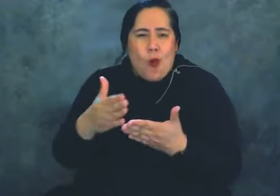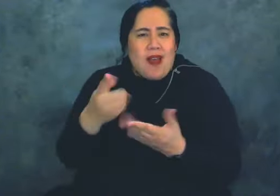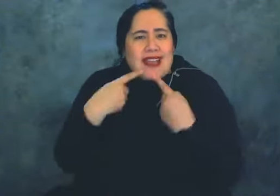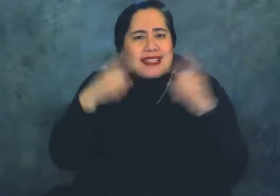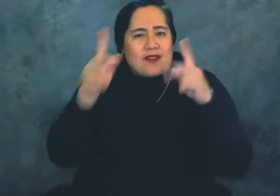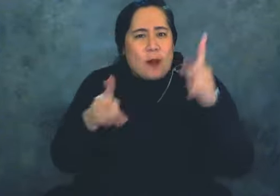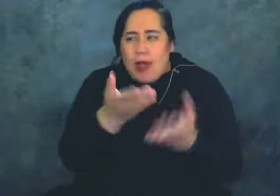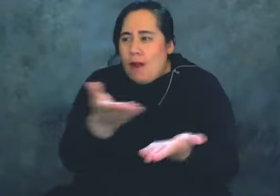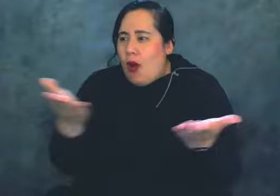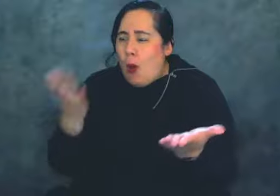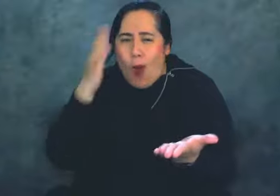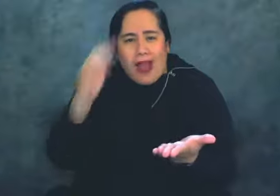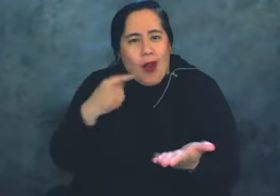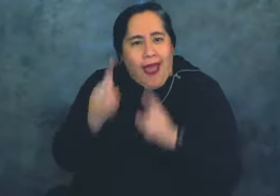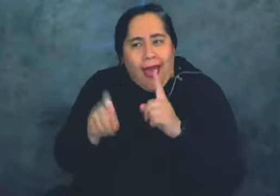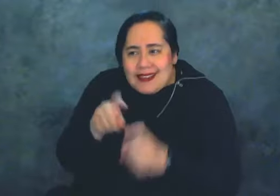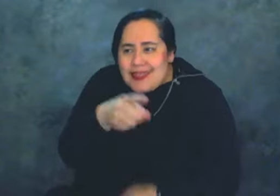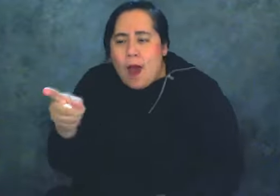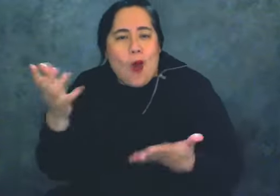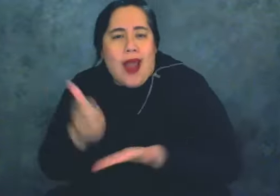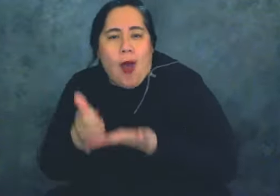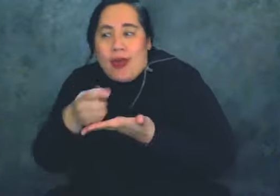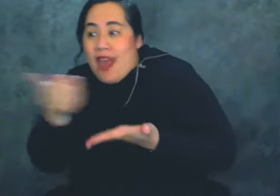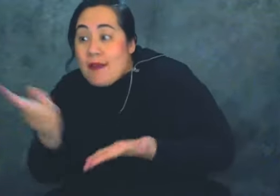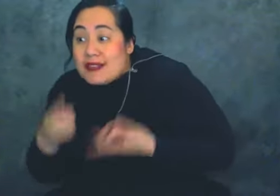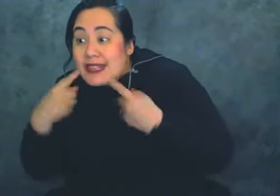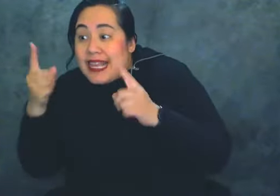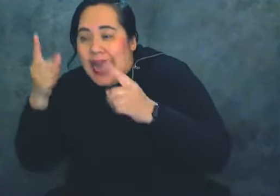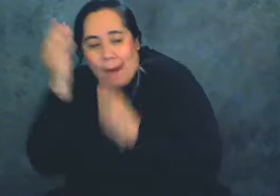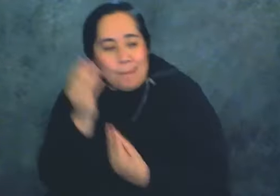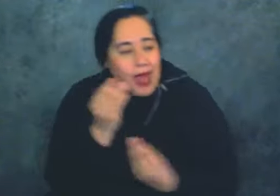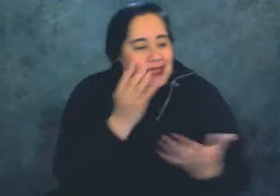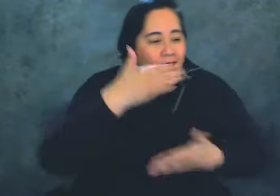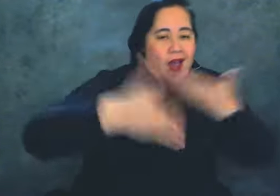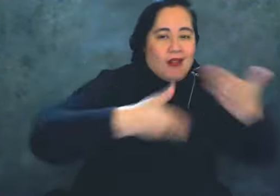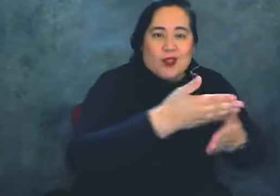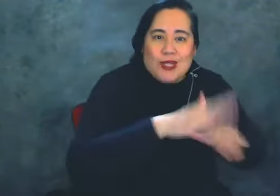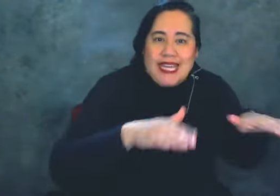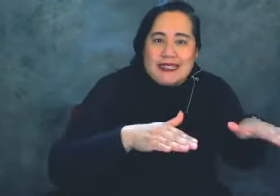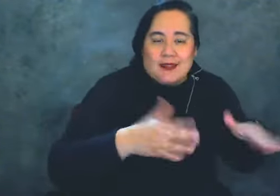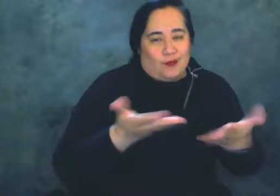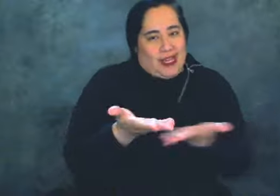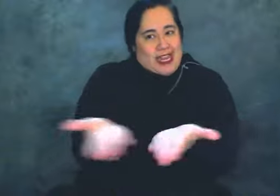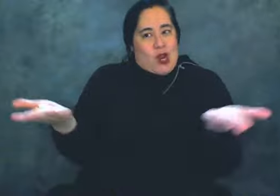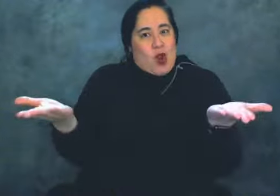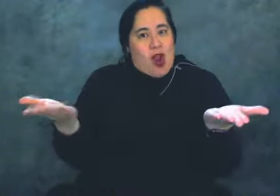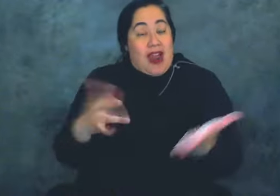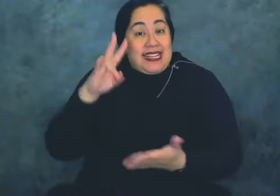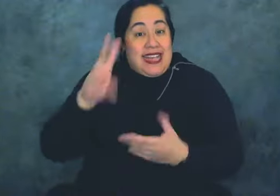people. So why don't I ask them what helped them succeed and pass it on to kids? So here we are, 7 years,